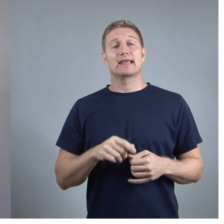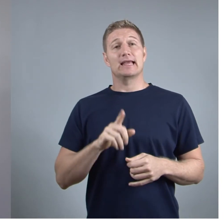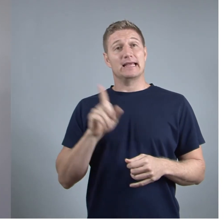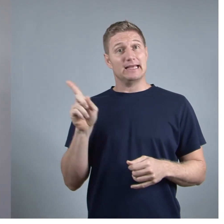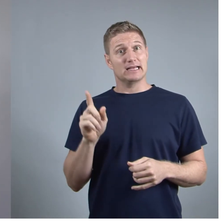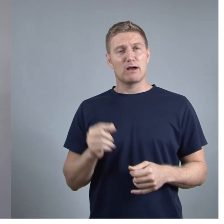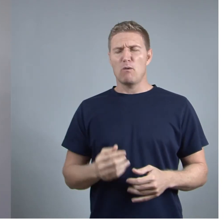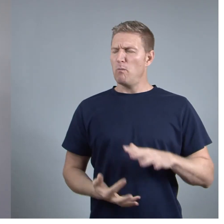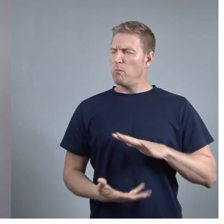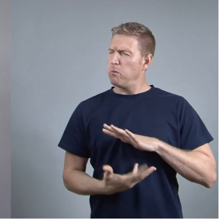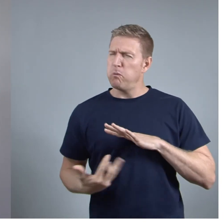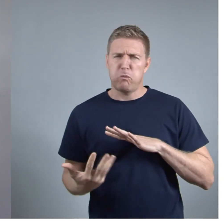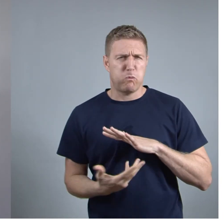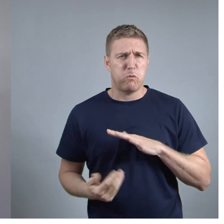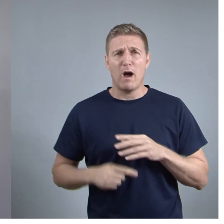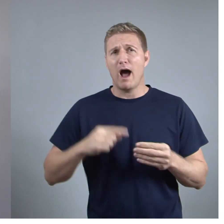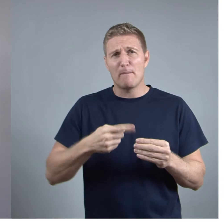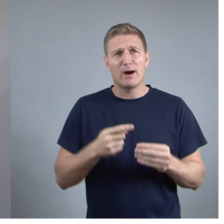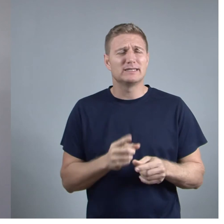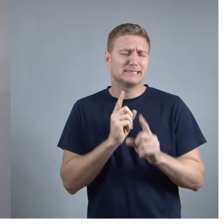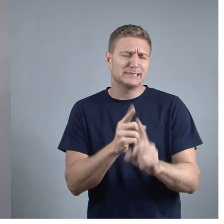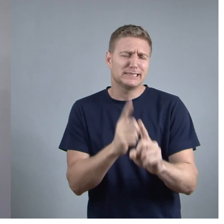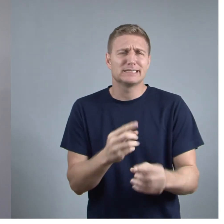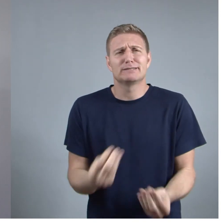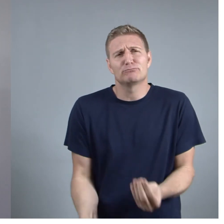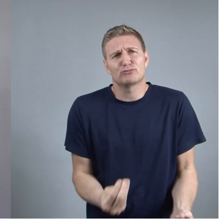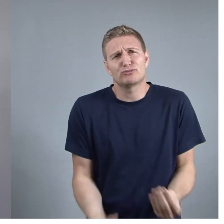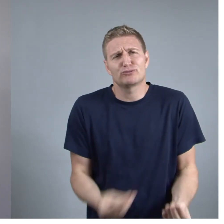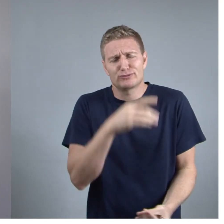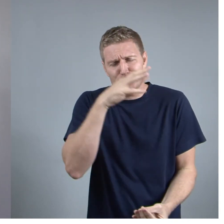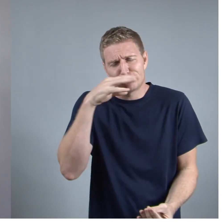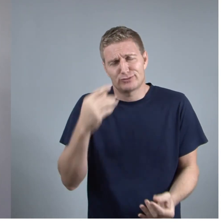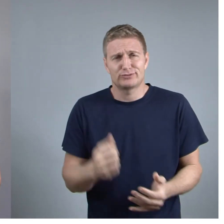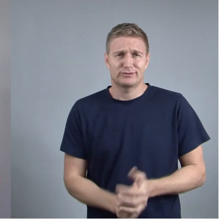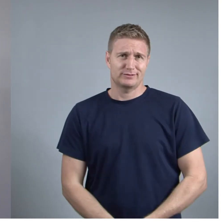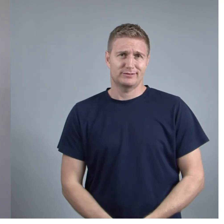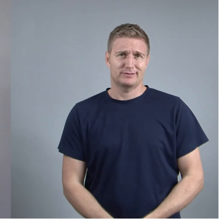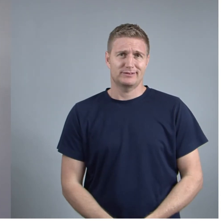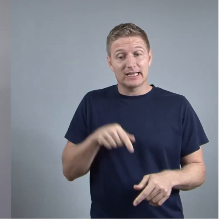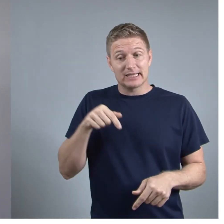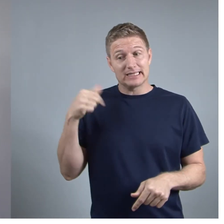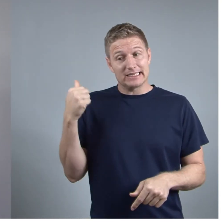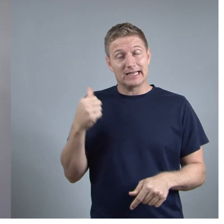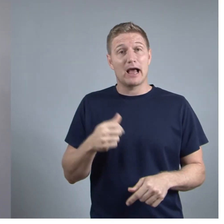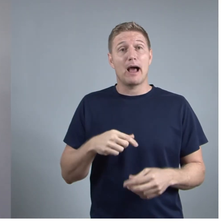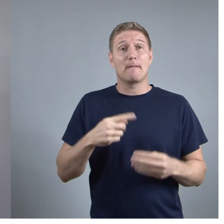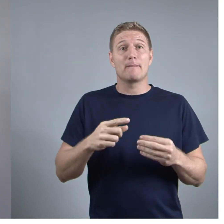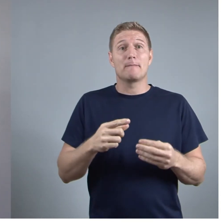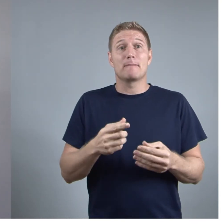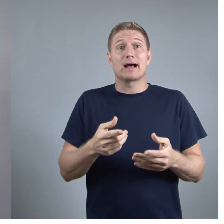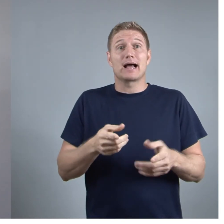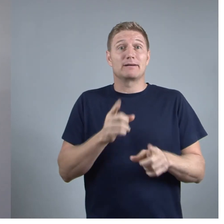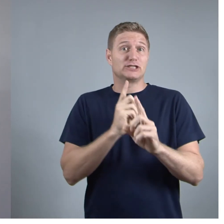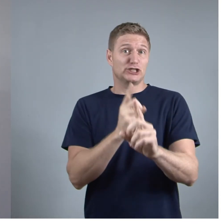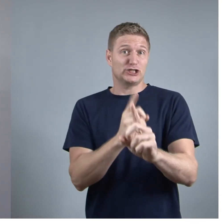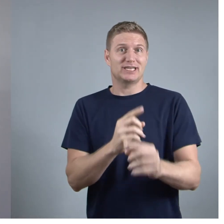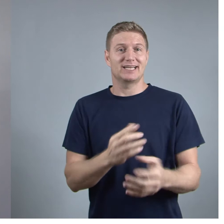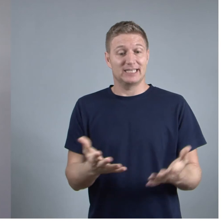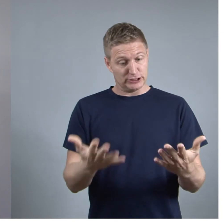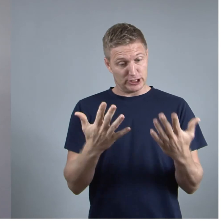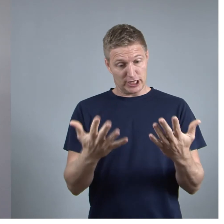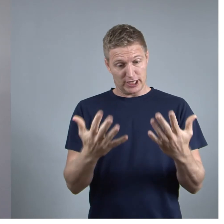teacher in early childhood development. So he's going to teach us some new vocabulary